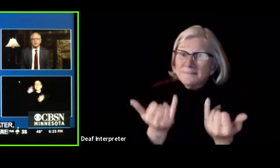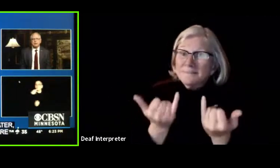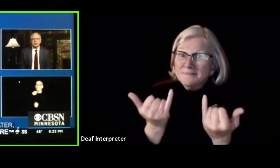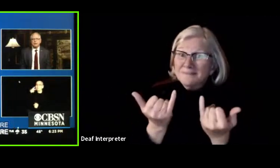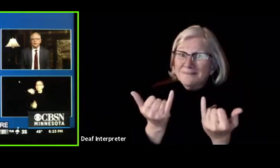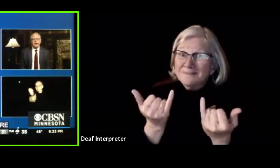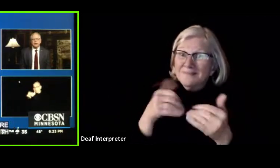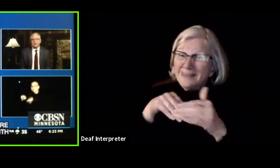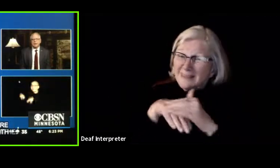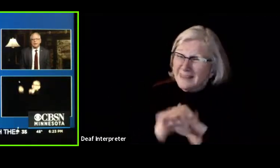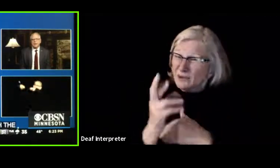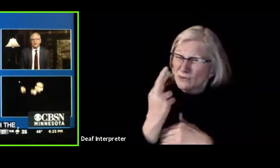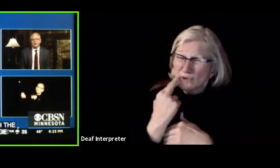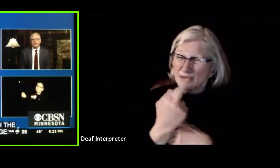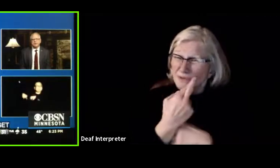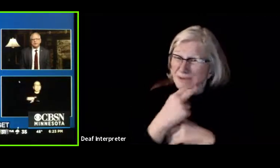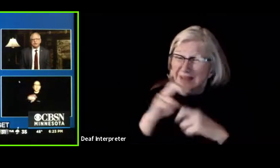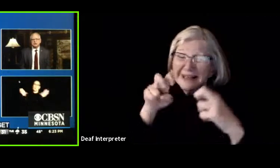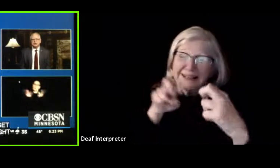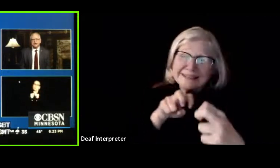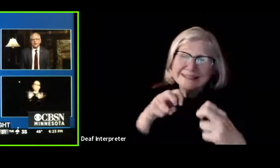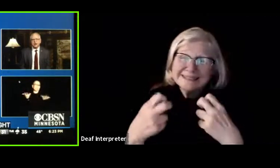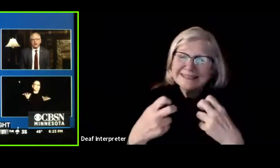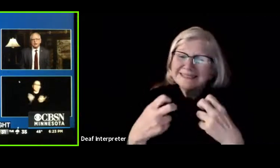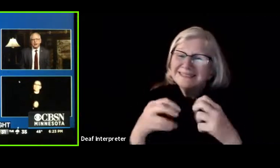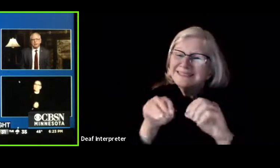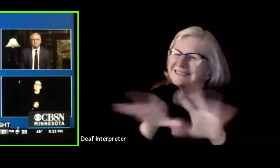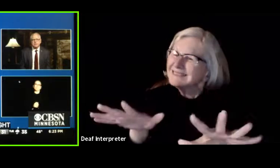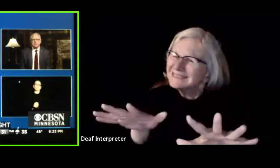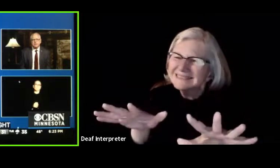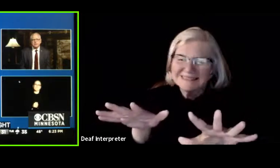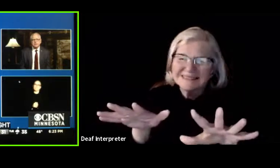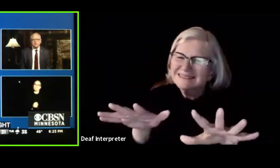have, we're not going to get a handle on this unless we take a pause on